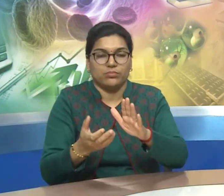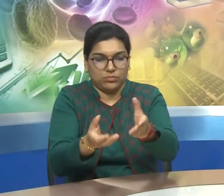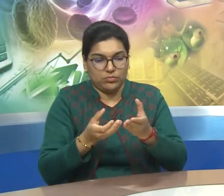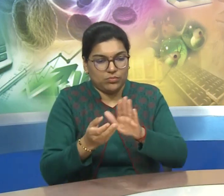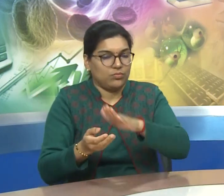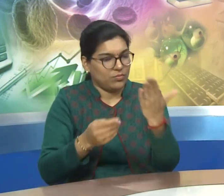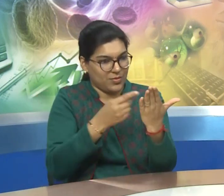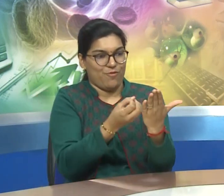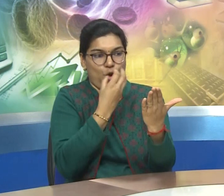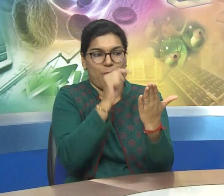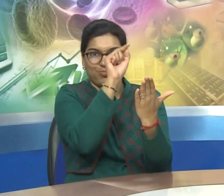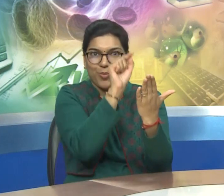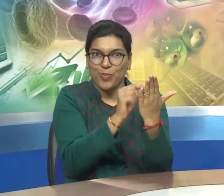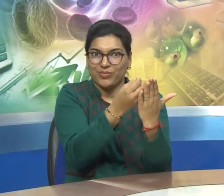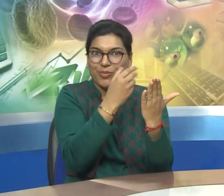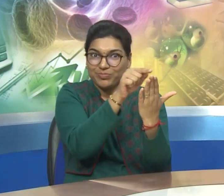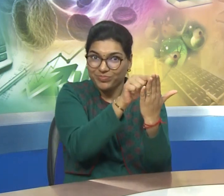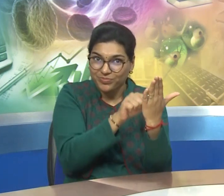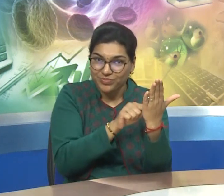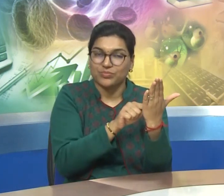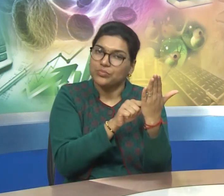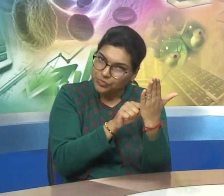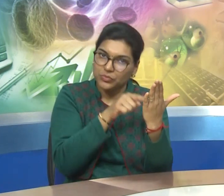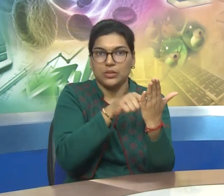Point 1. Catalog card is an information retrieval tool.